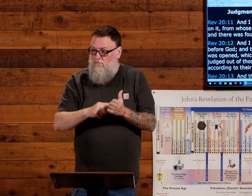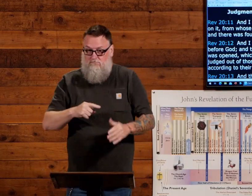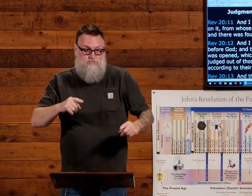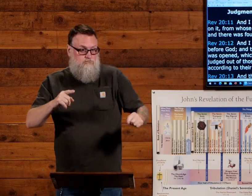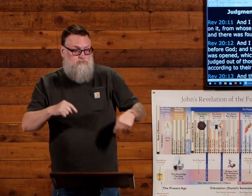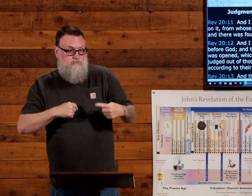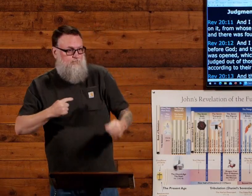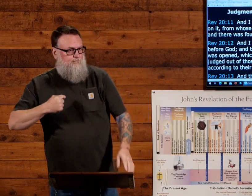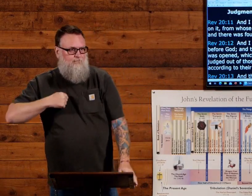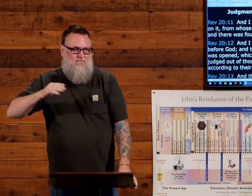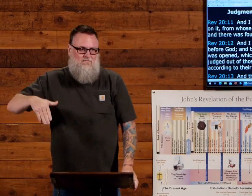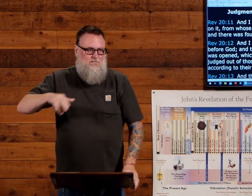But if you notice,